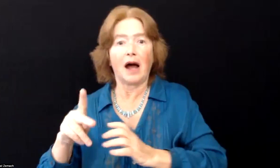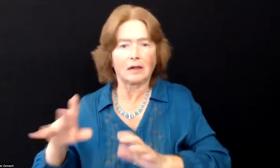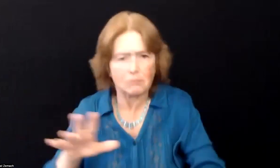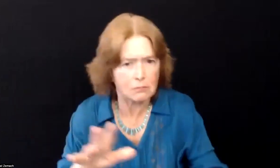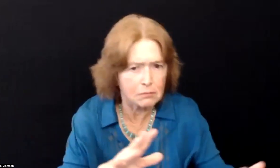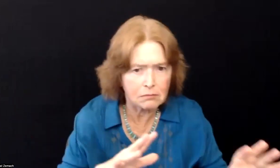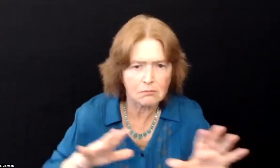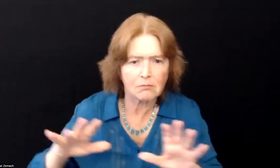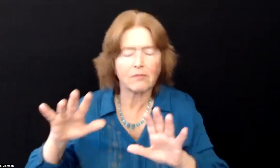came back,